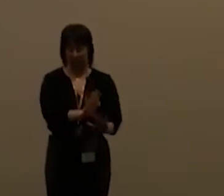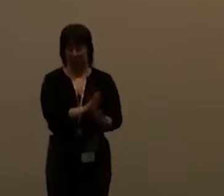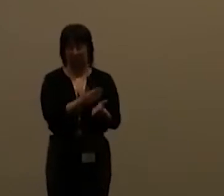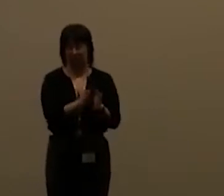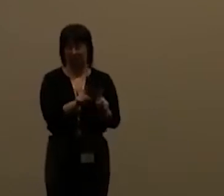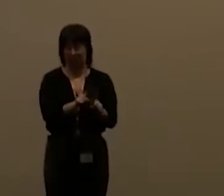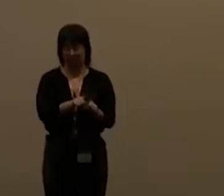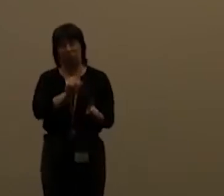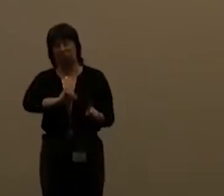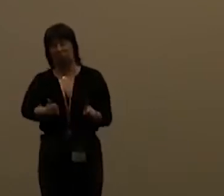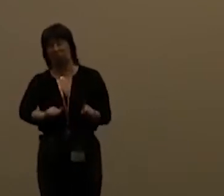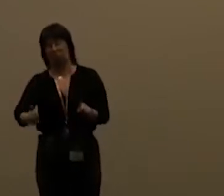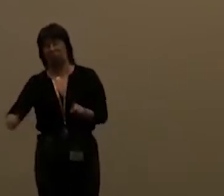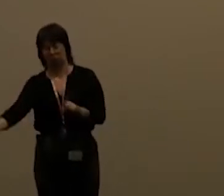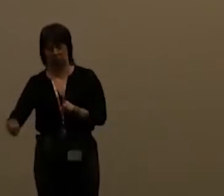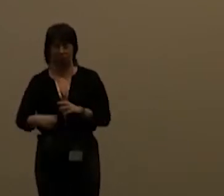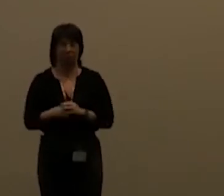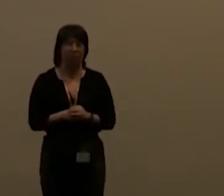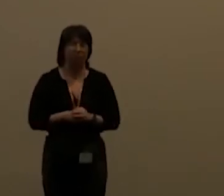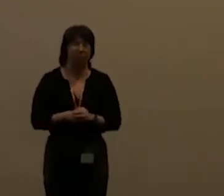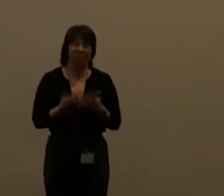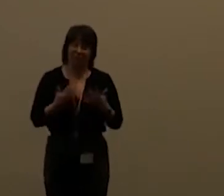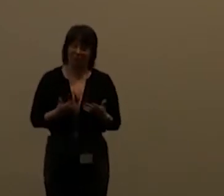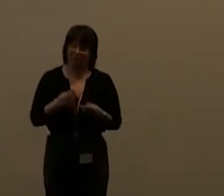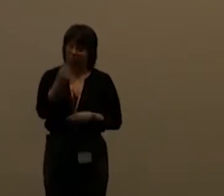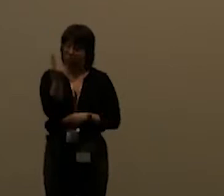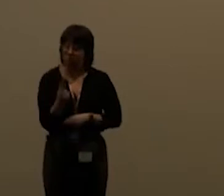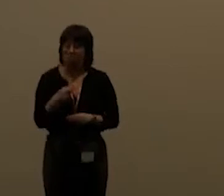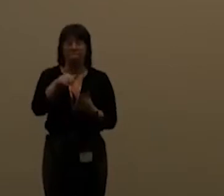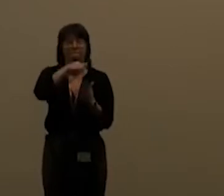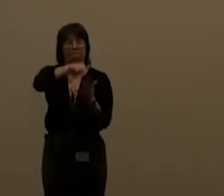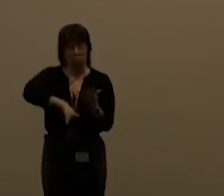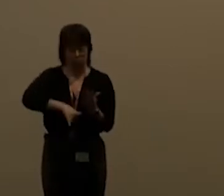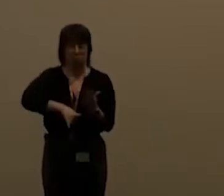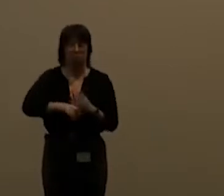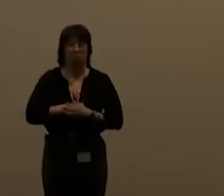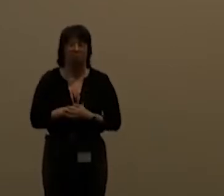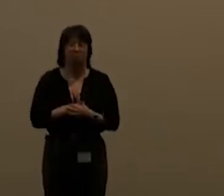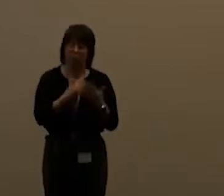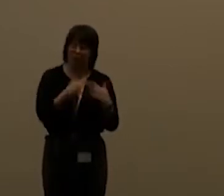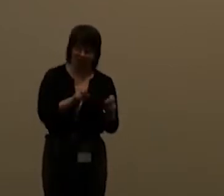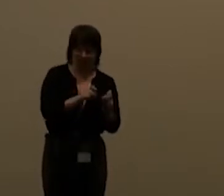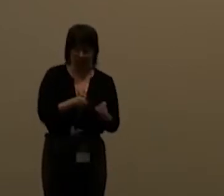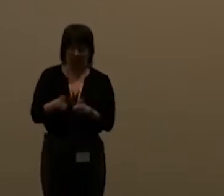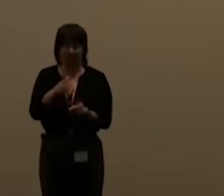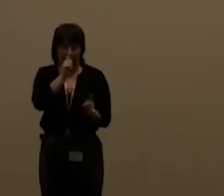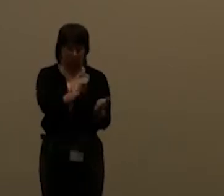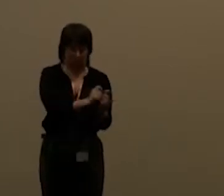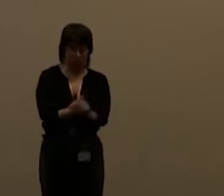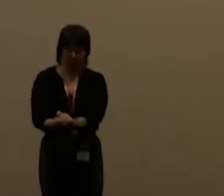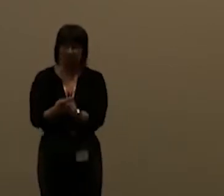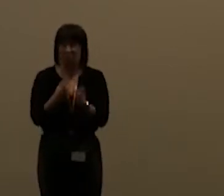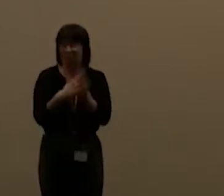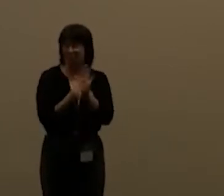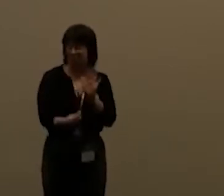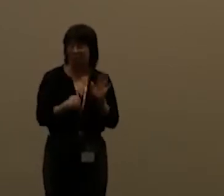the same and click Next so we can move through this. Now I can design my form. So for the leave types, I can customize those. So if I'm seeing